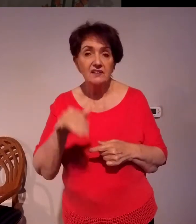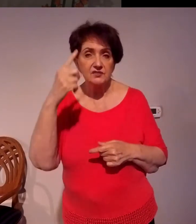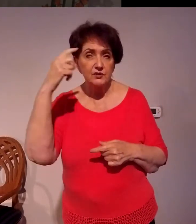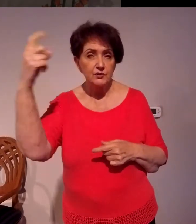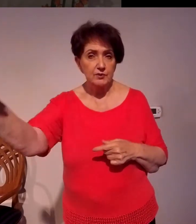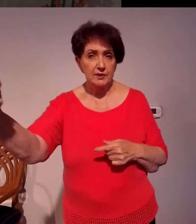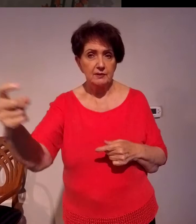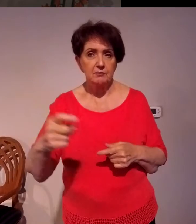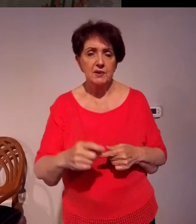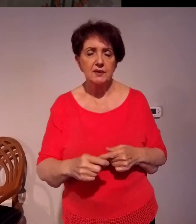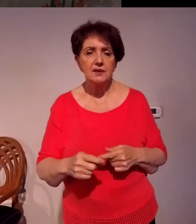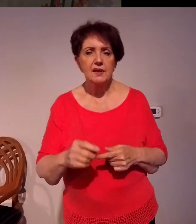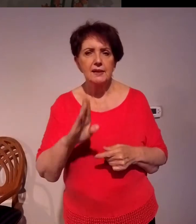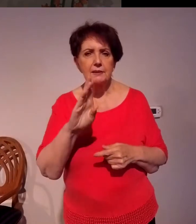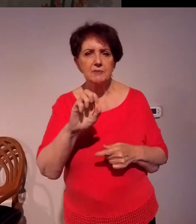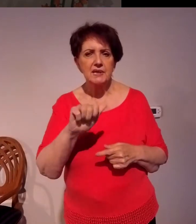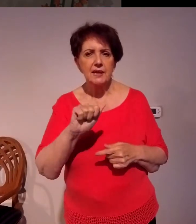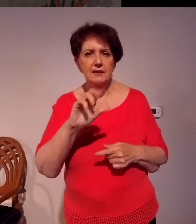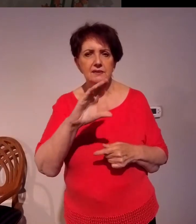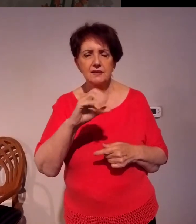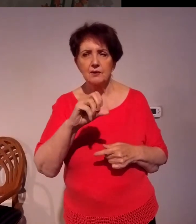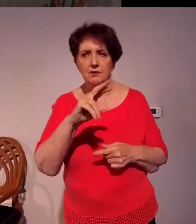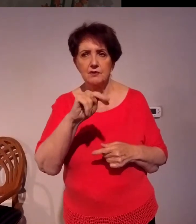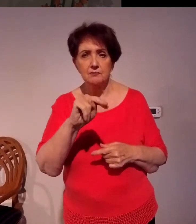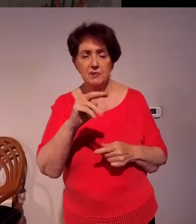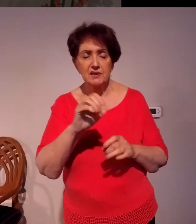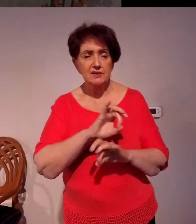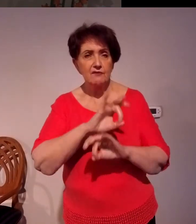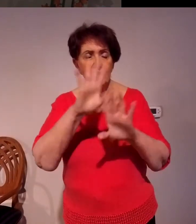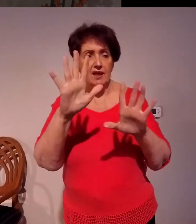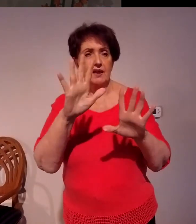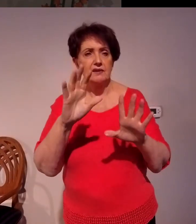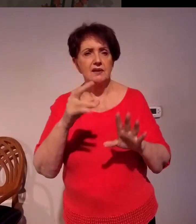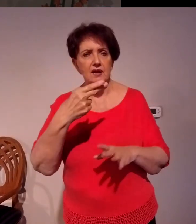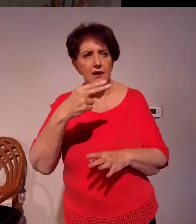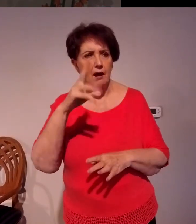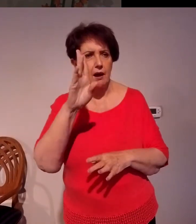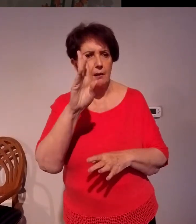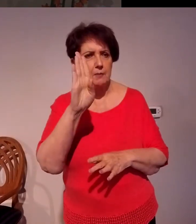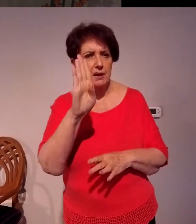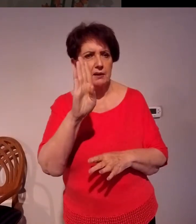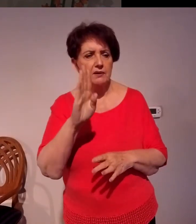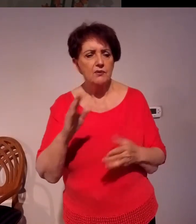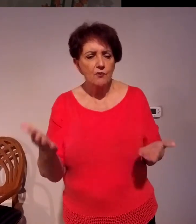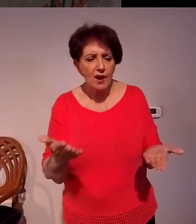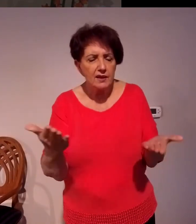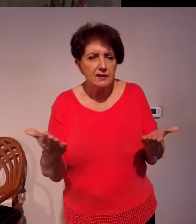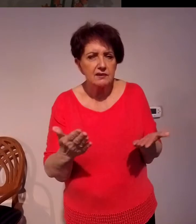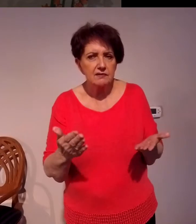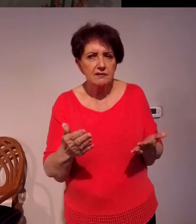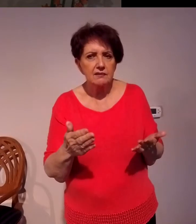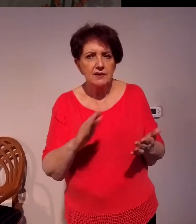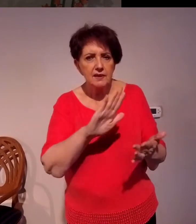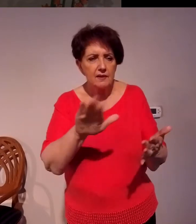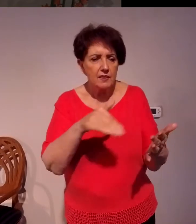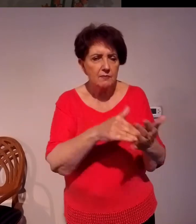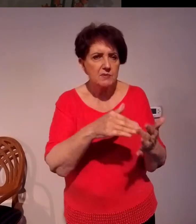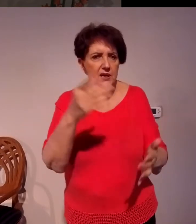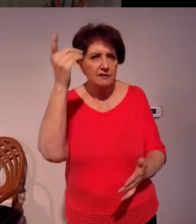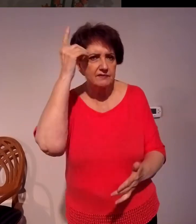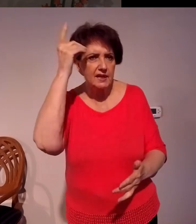a beacon of light, a hub right here in the heart of